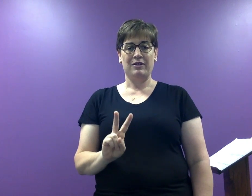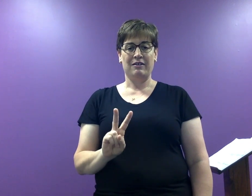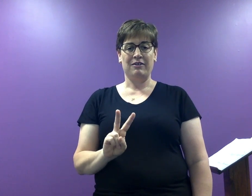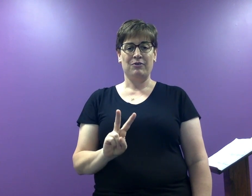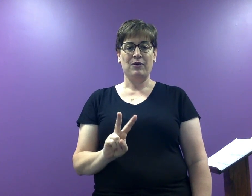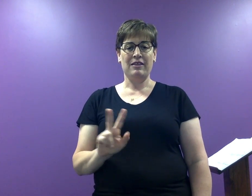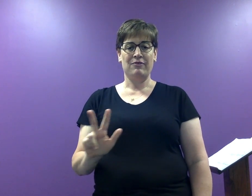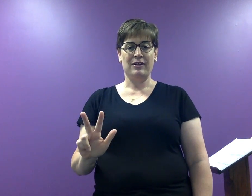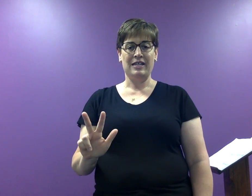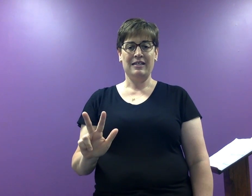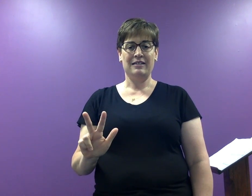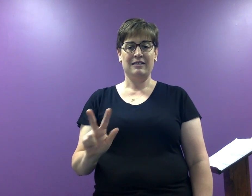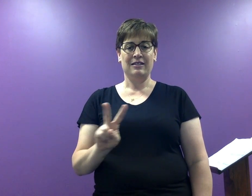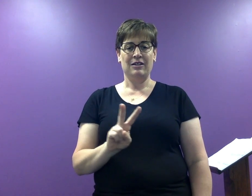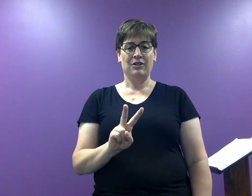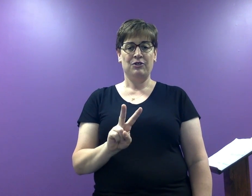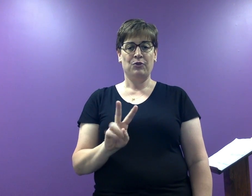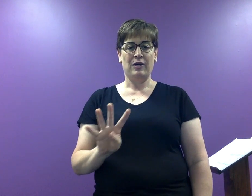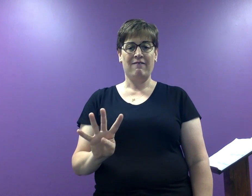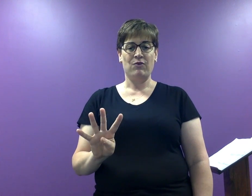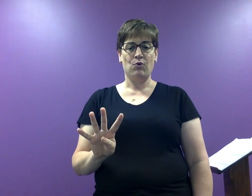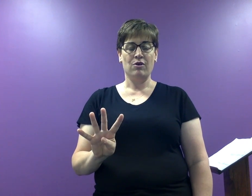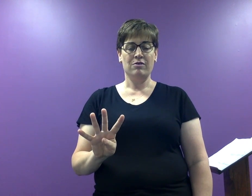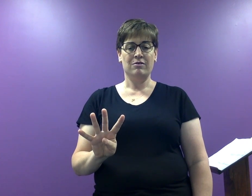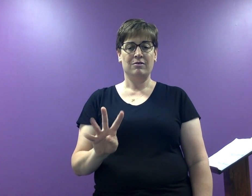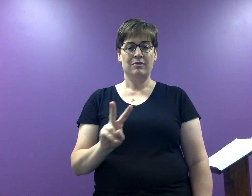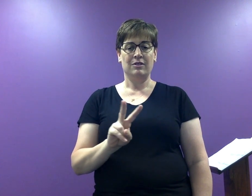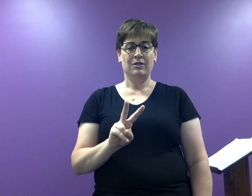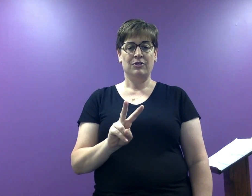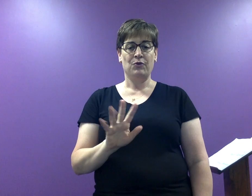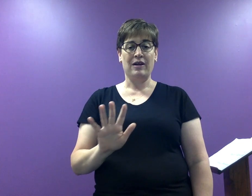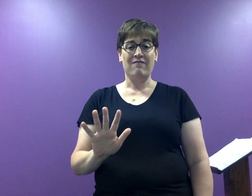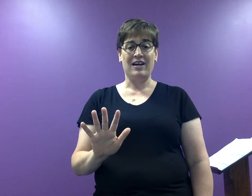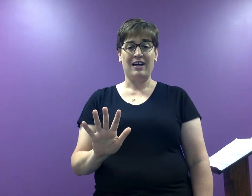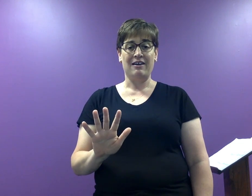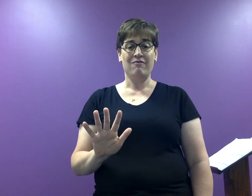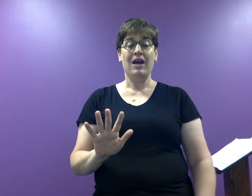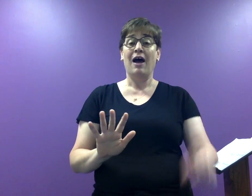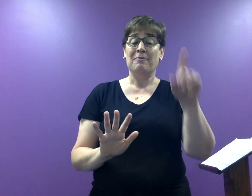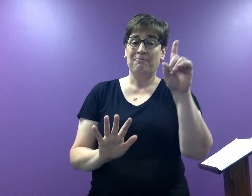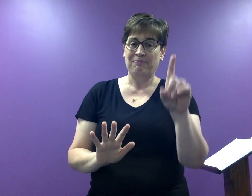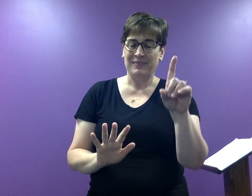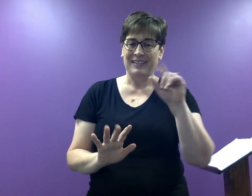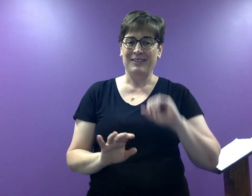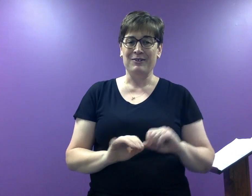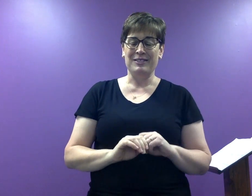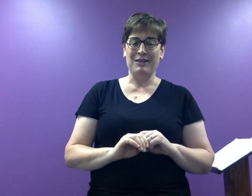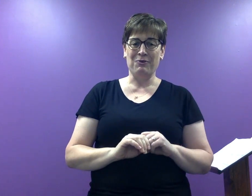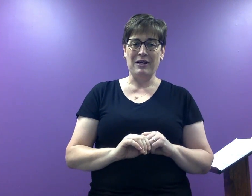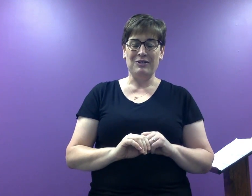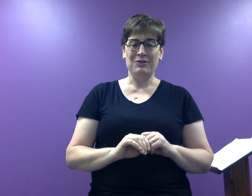down here, 23, 24, 25. There is another way to do